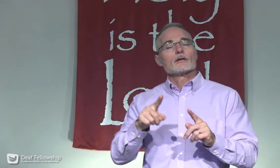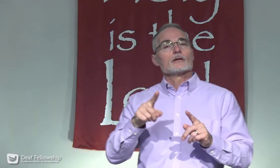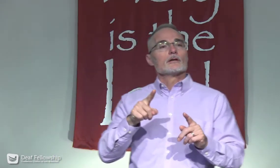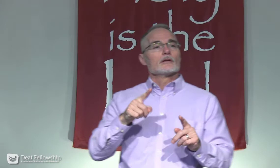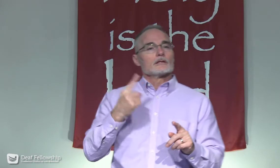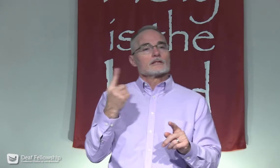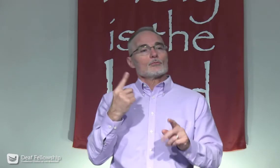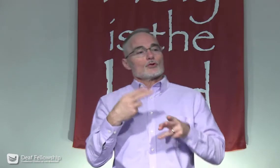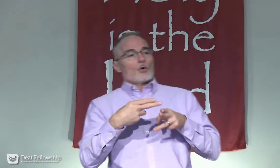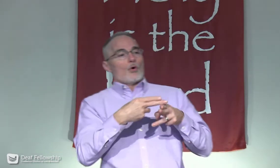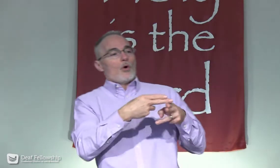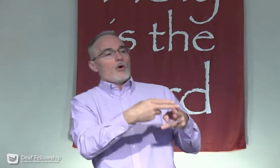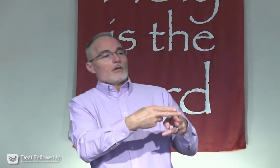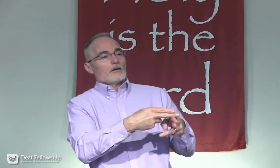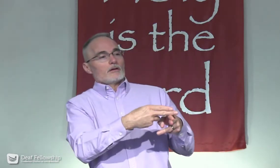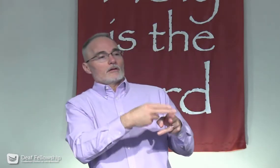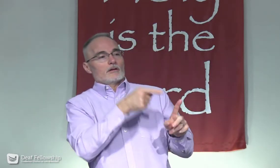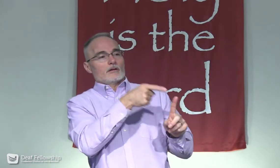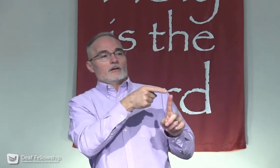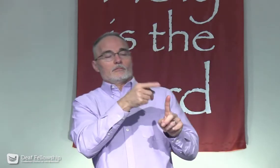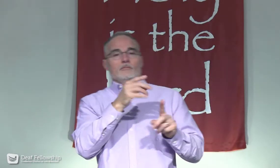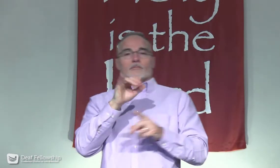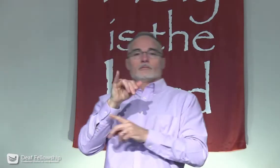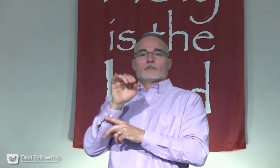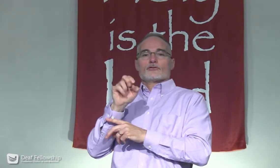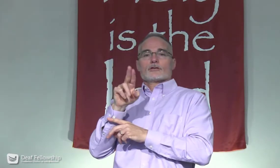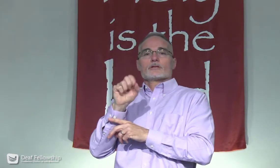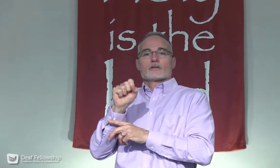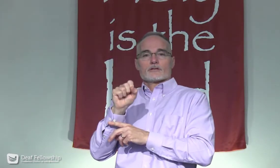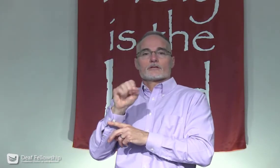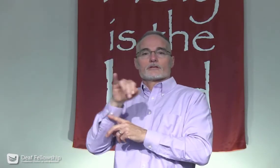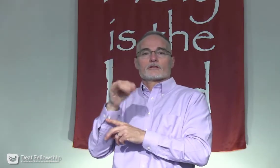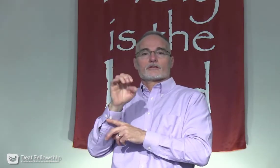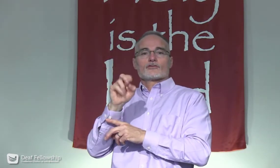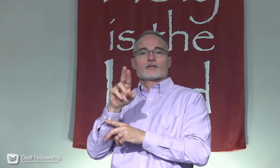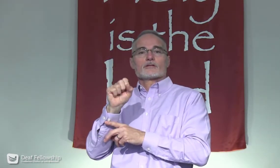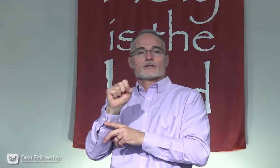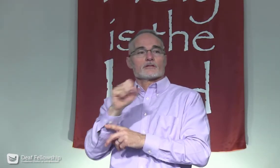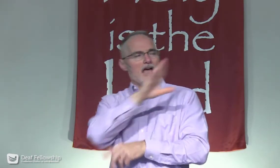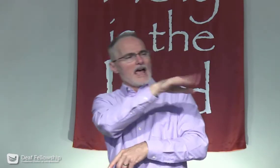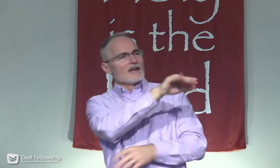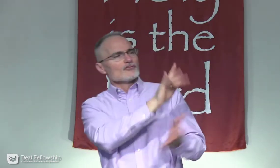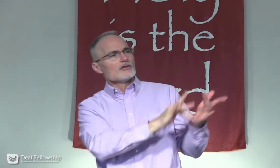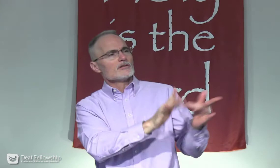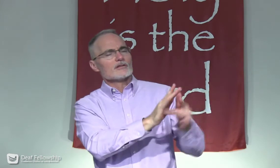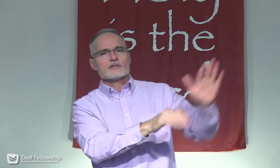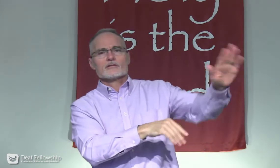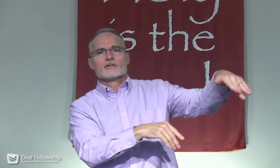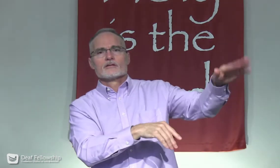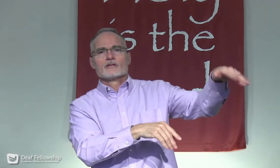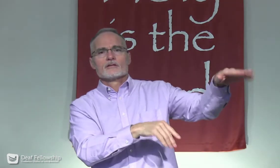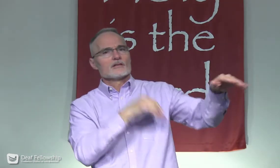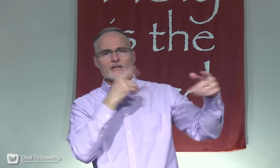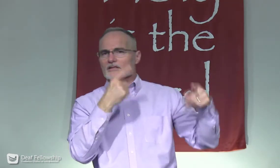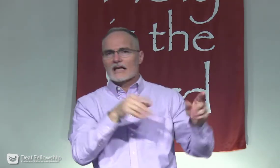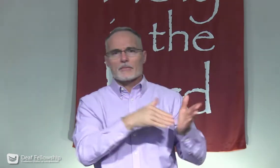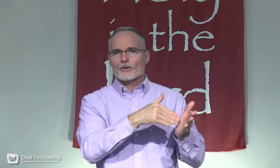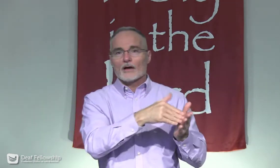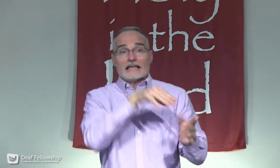And it's interesting, you may not have noticed, but for someone to call Jesus by his name, you know, hey,